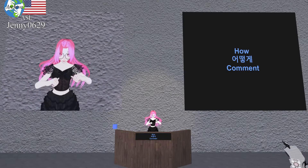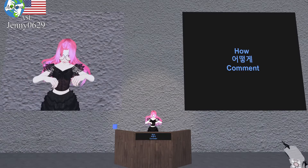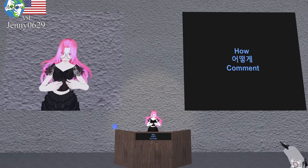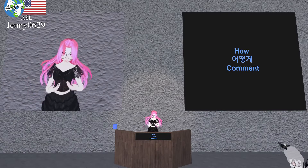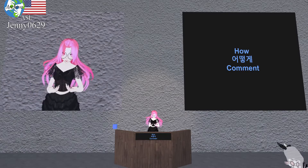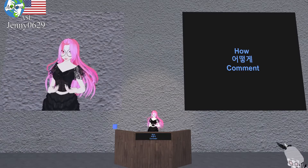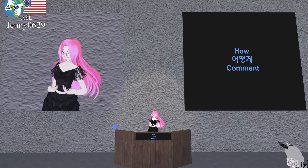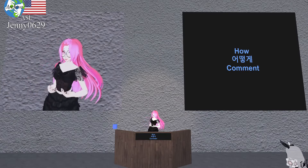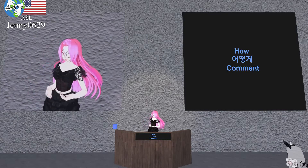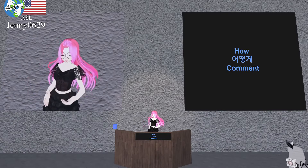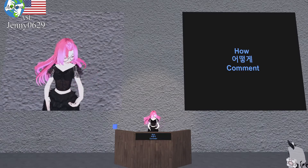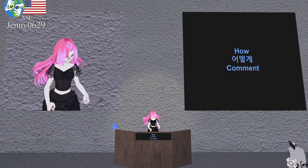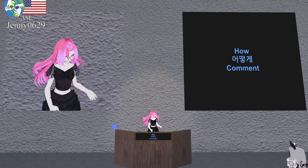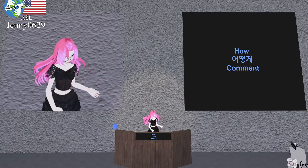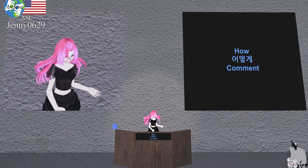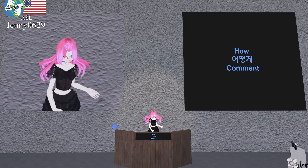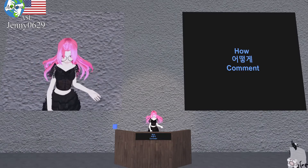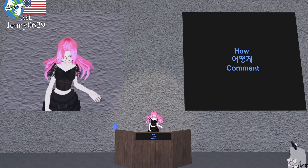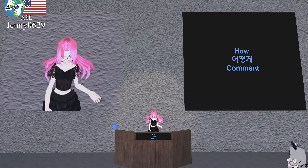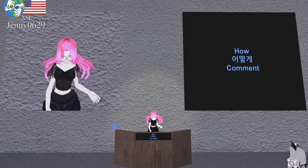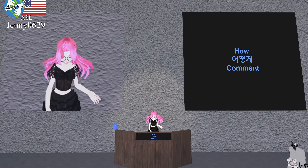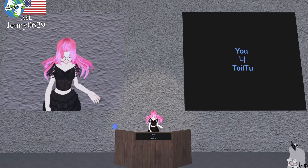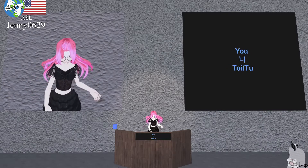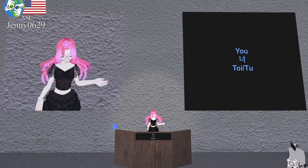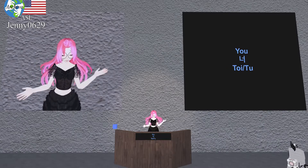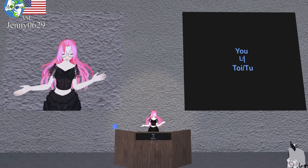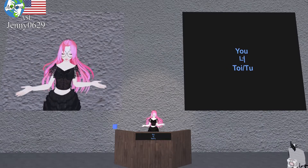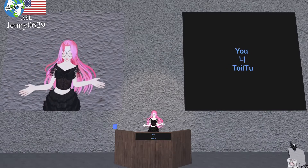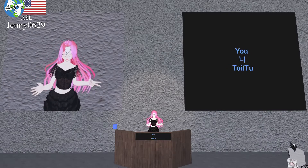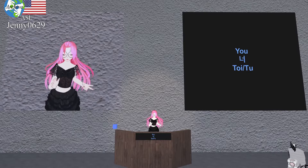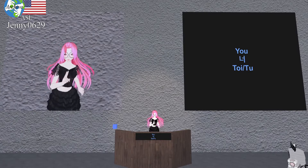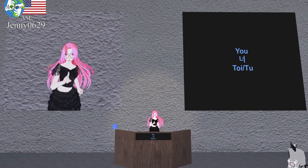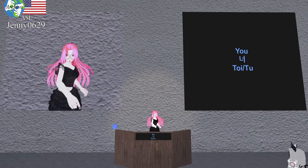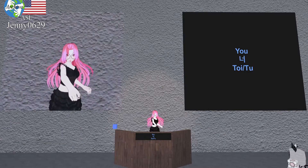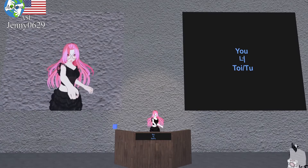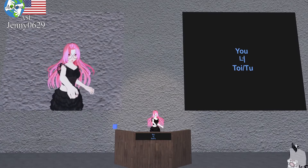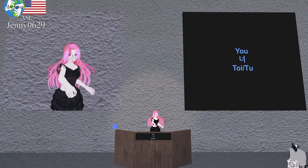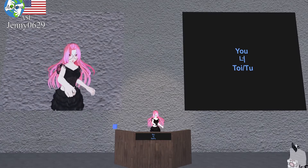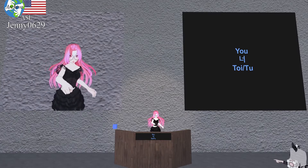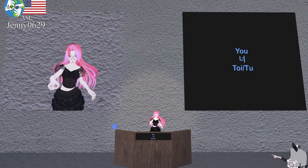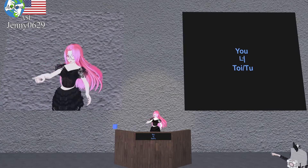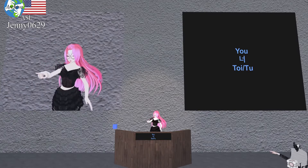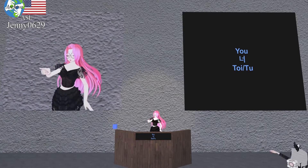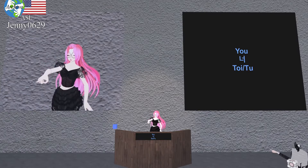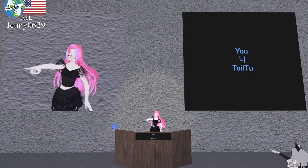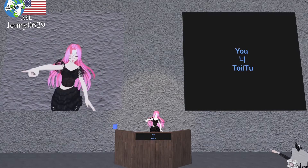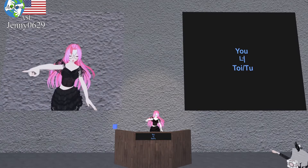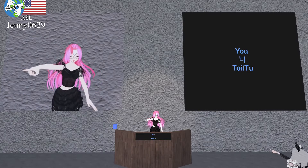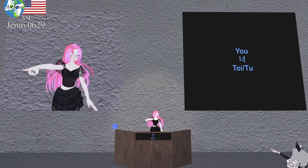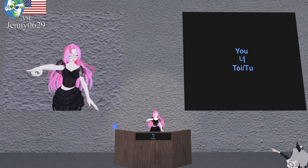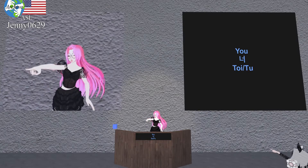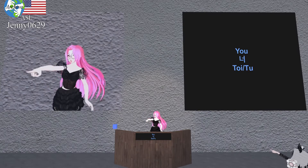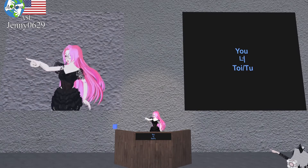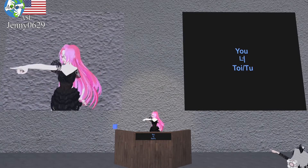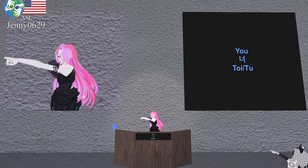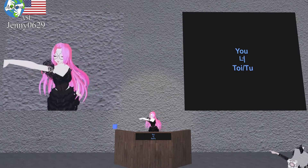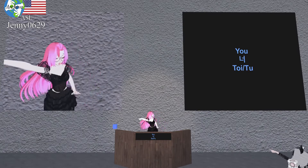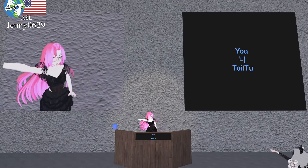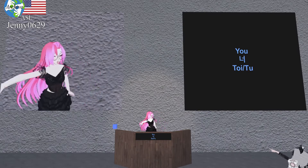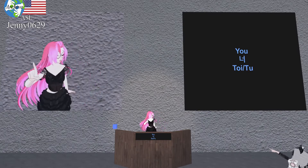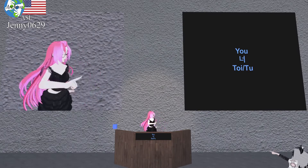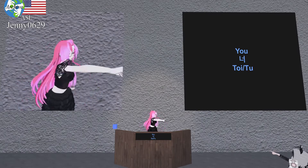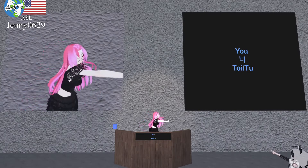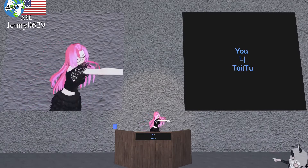this kind of motion, that's how, okay? And then you're just pointing. You, to the person in front